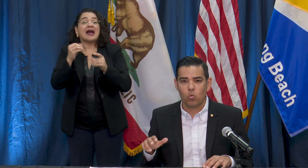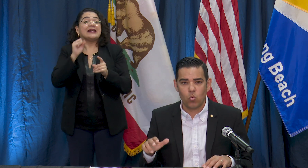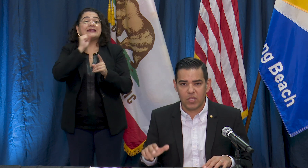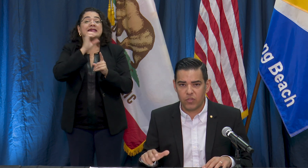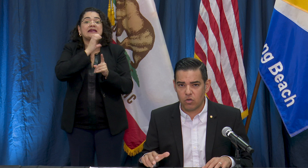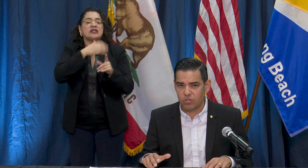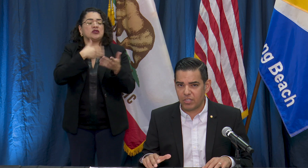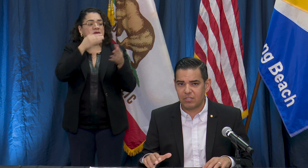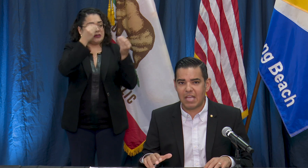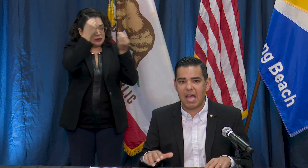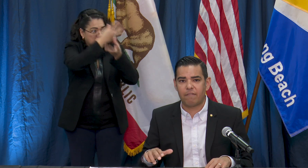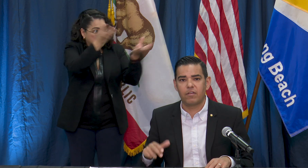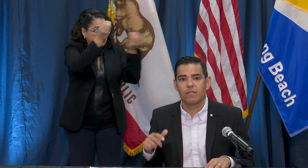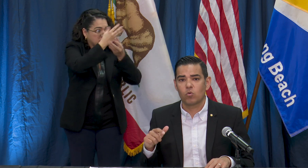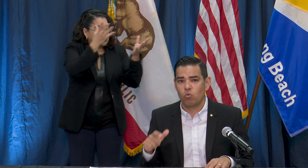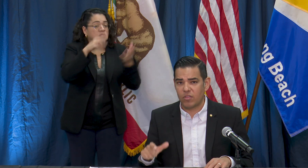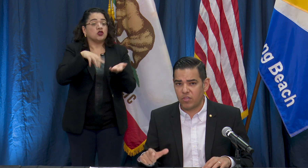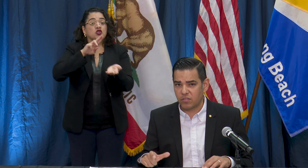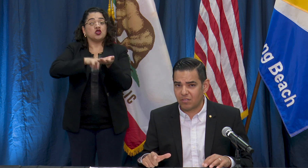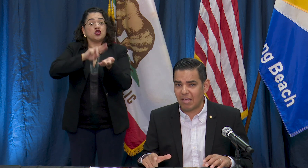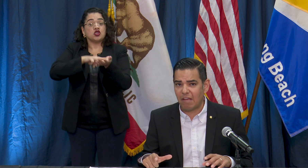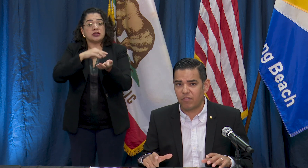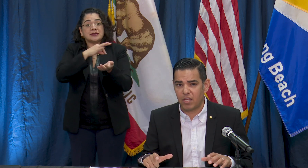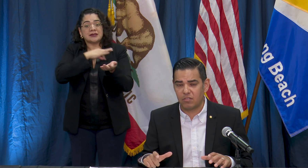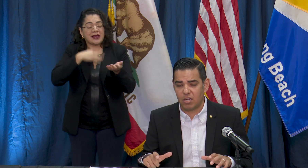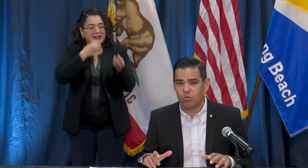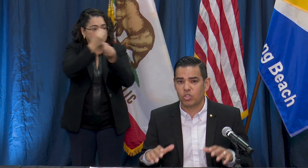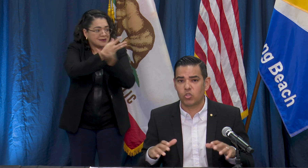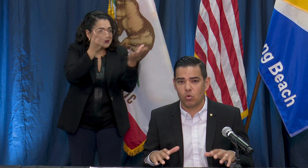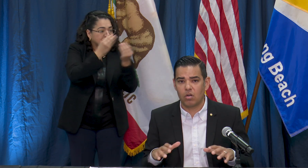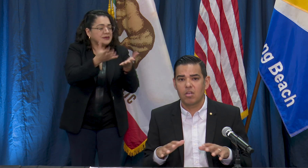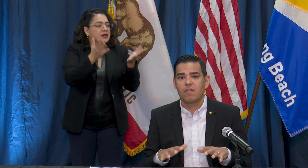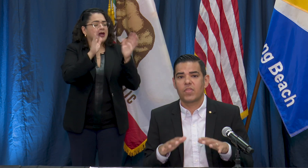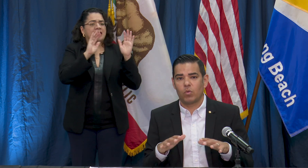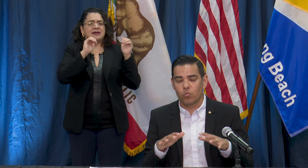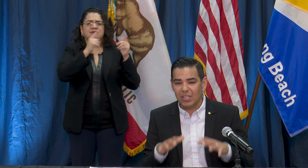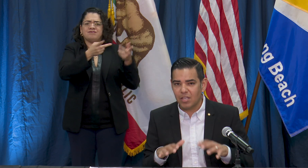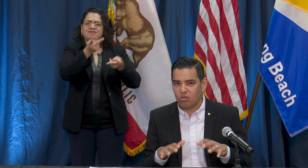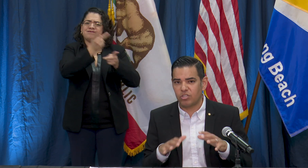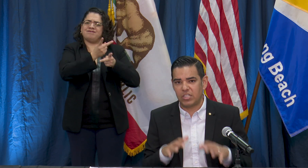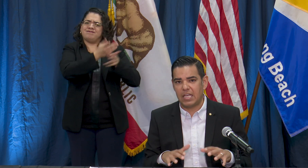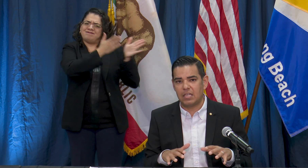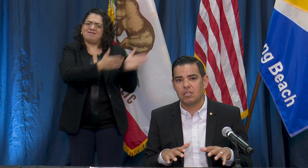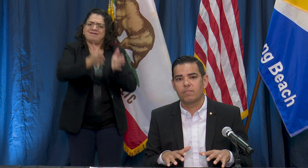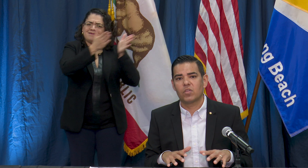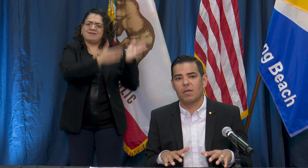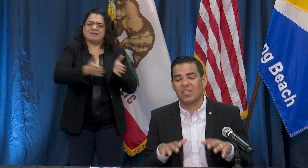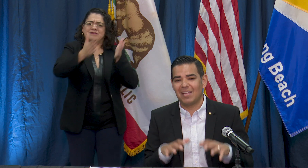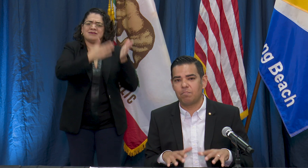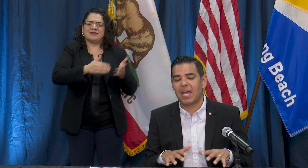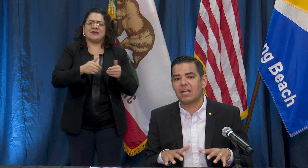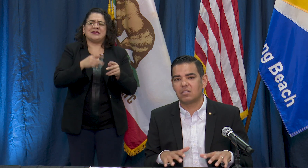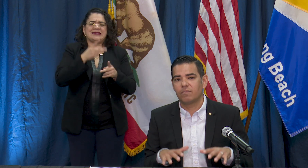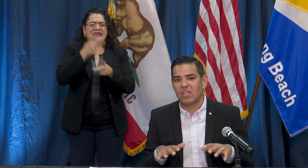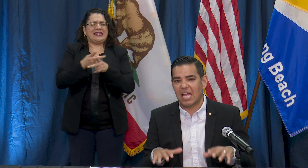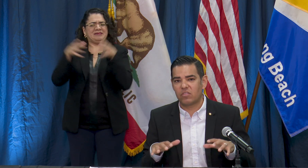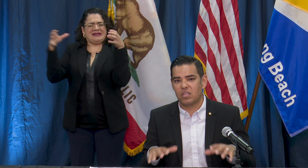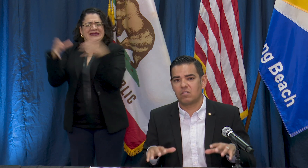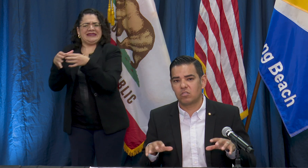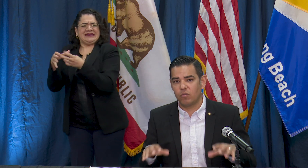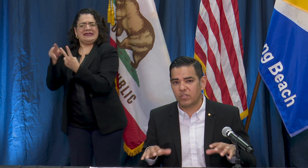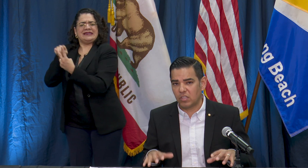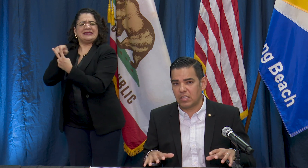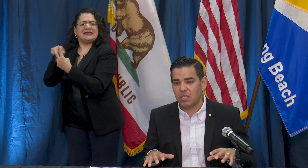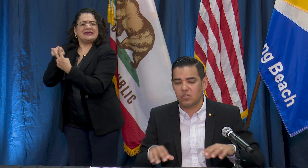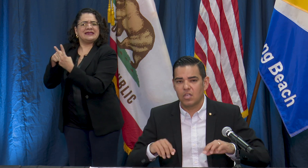there, with the nursing staff, with the staff that is there to ensure that we really understand the impact at